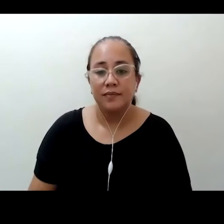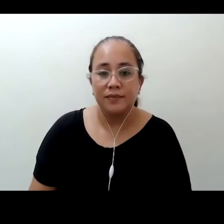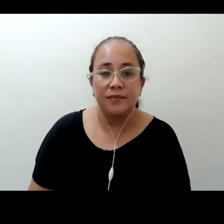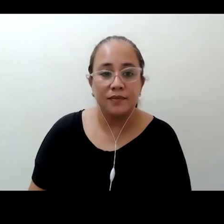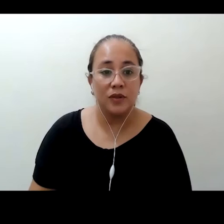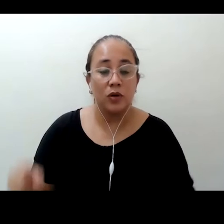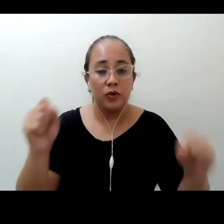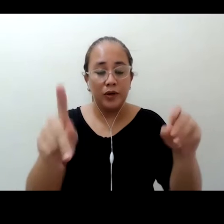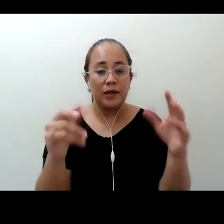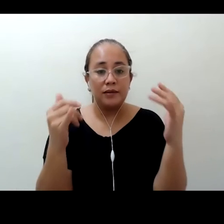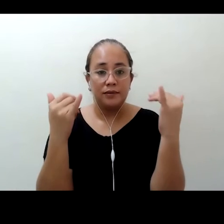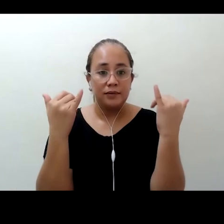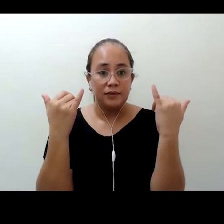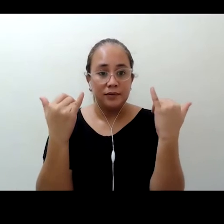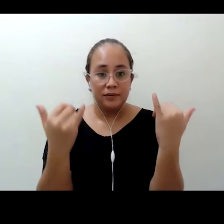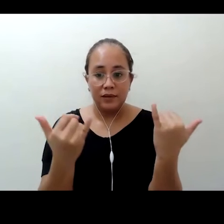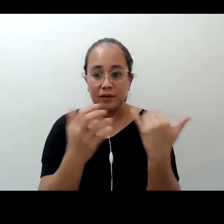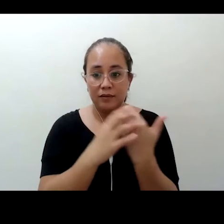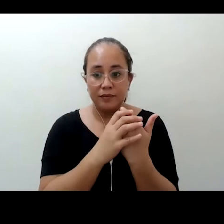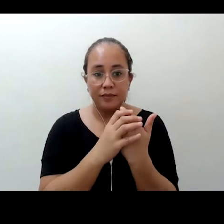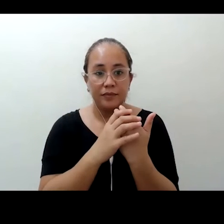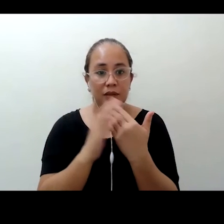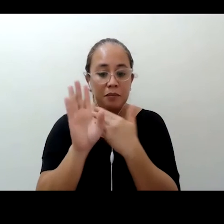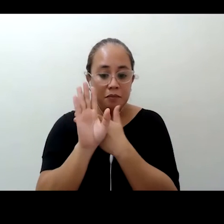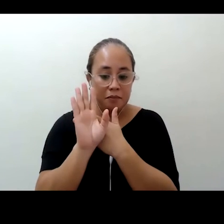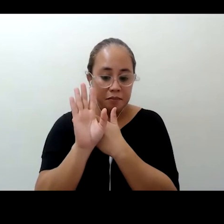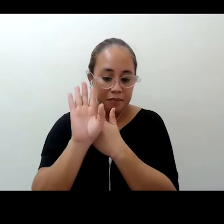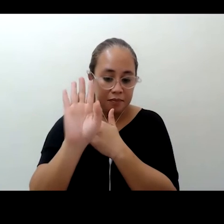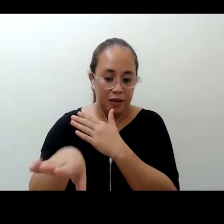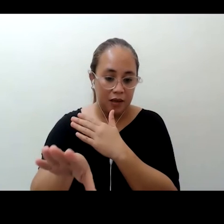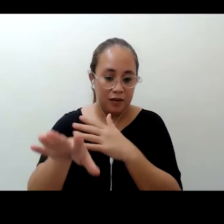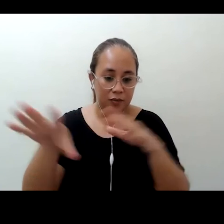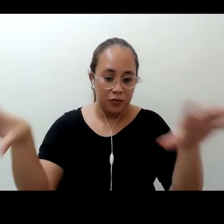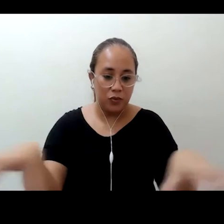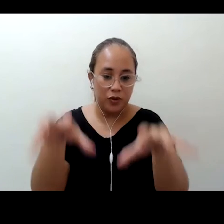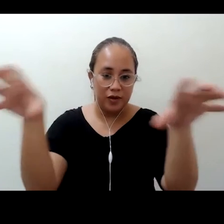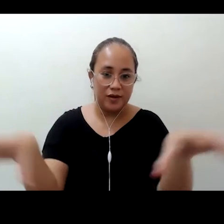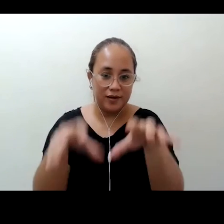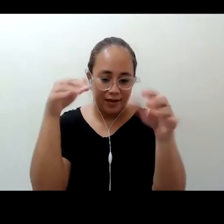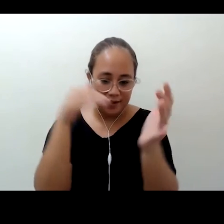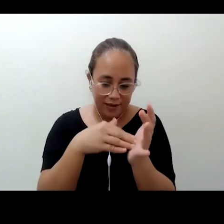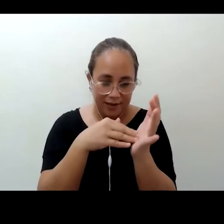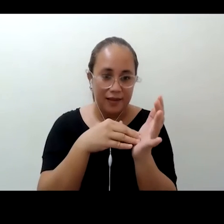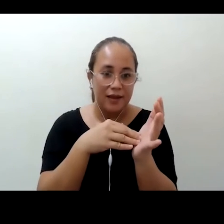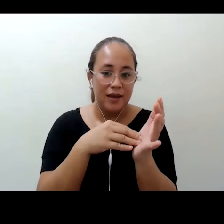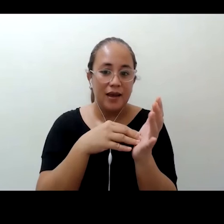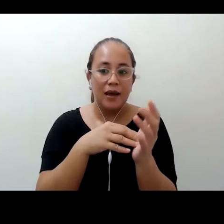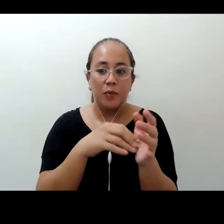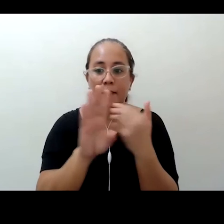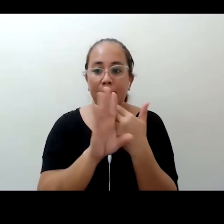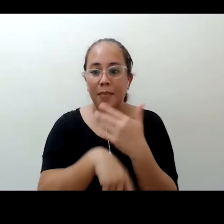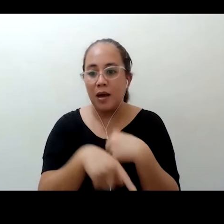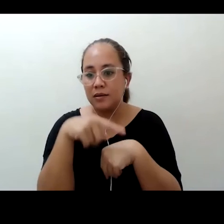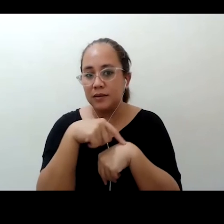All right. So let's go back to work again. And we'll come